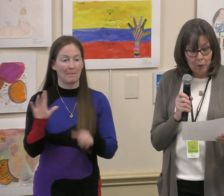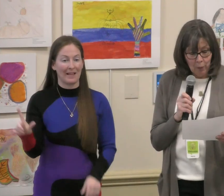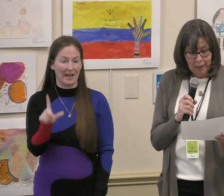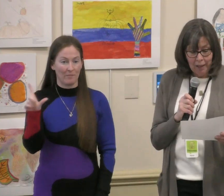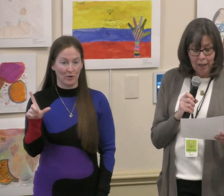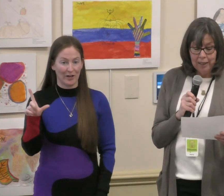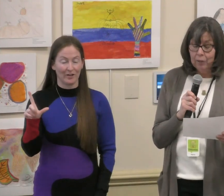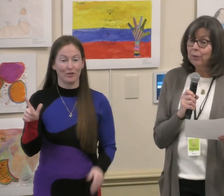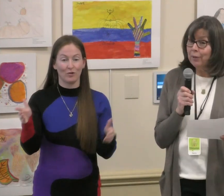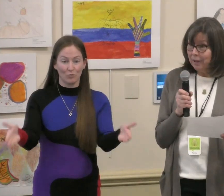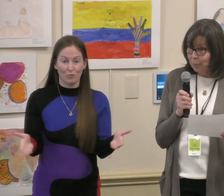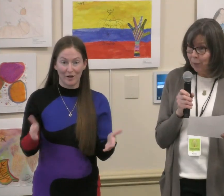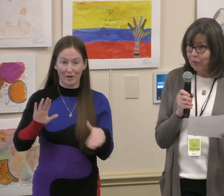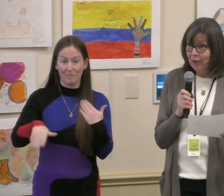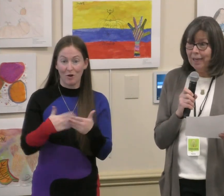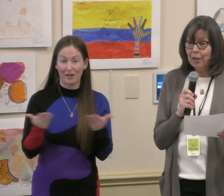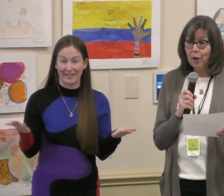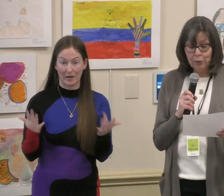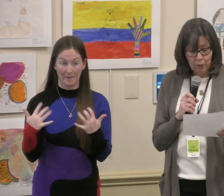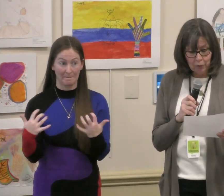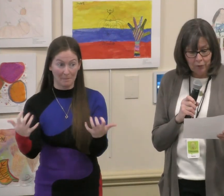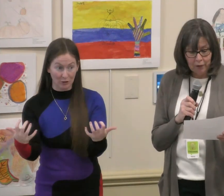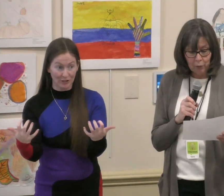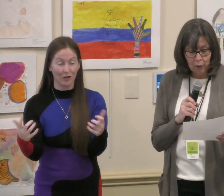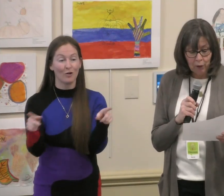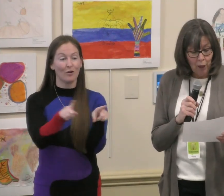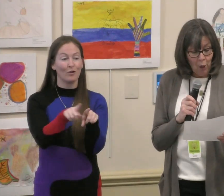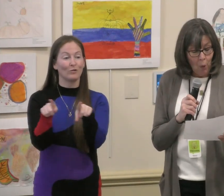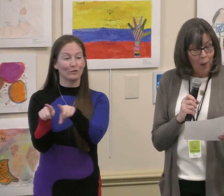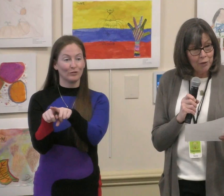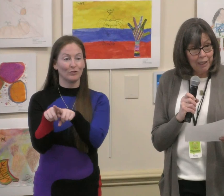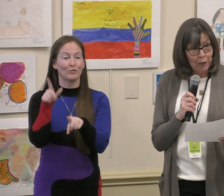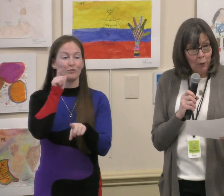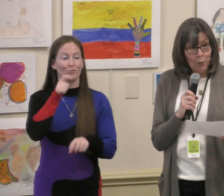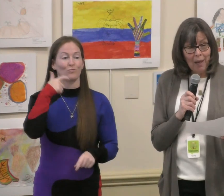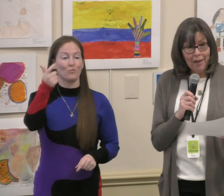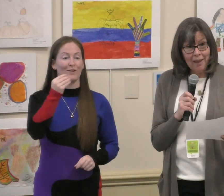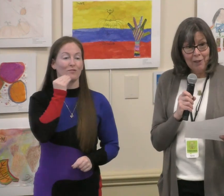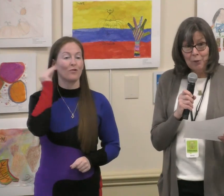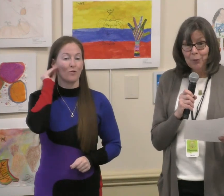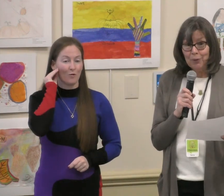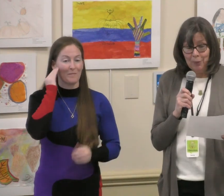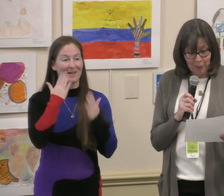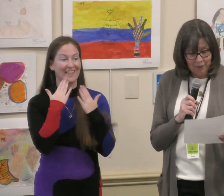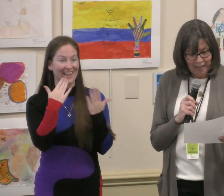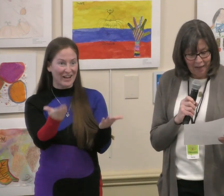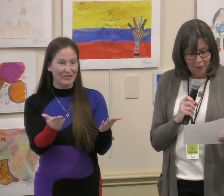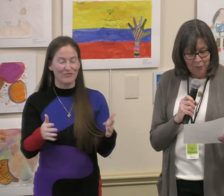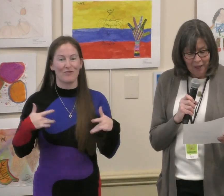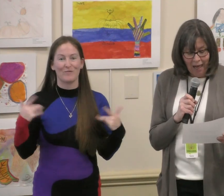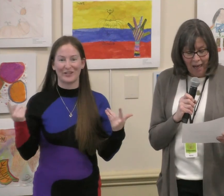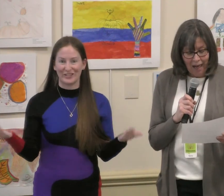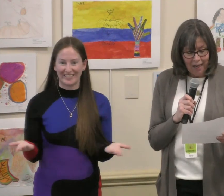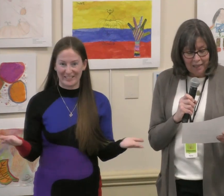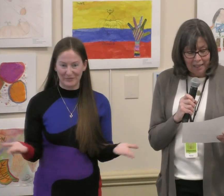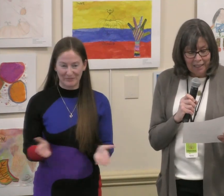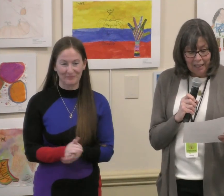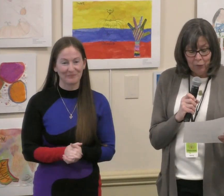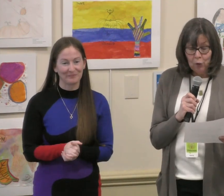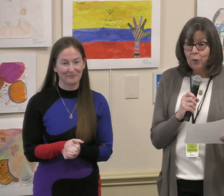everyone here in person and also those of us who are watching at home. Thank you. We're thrilled to have you. If you know someone